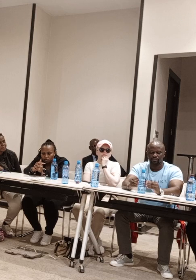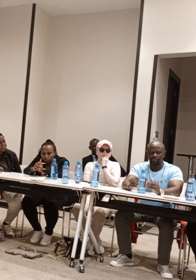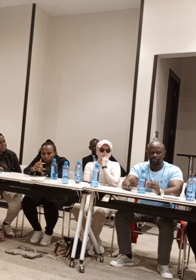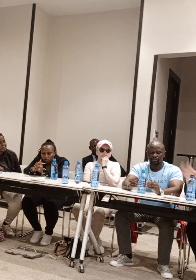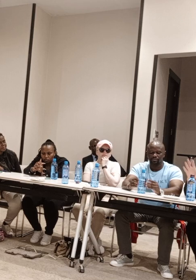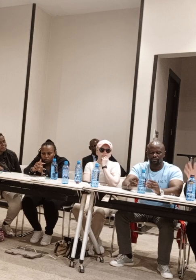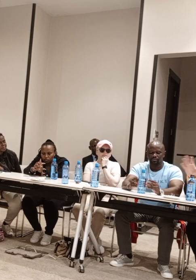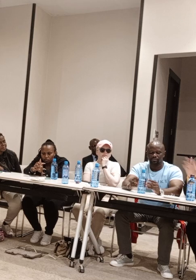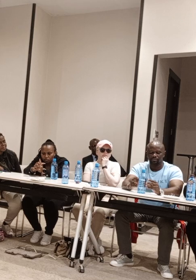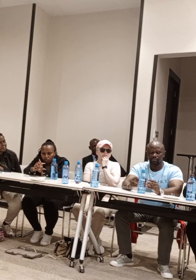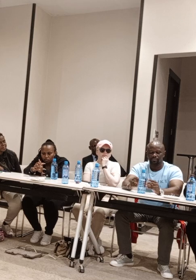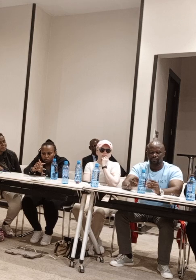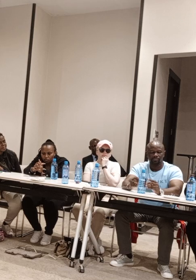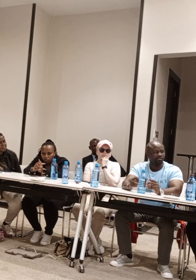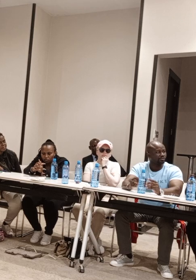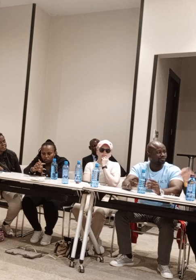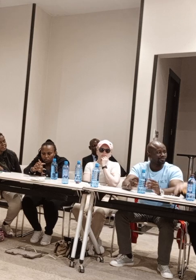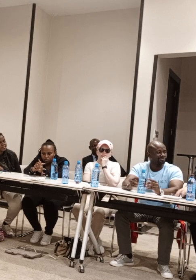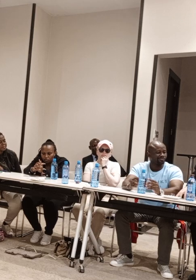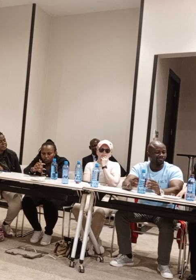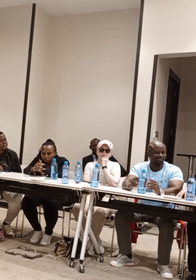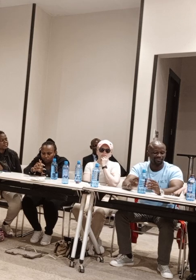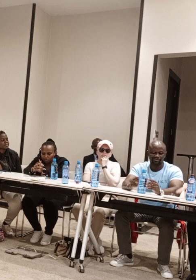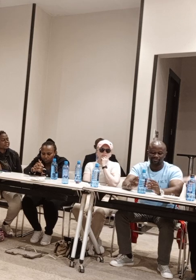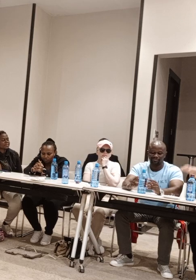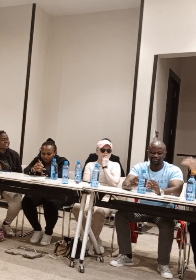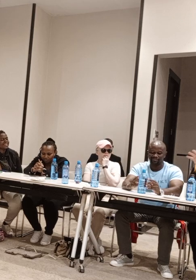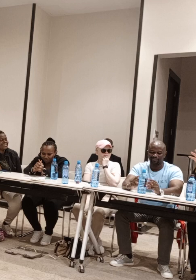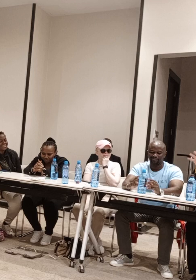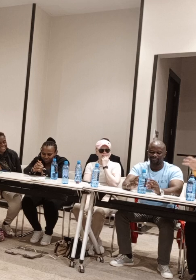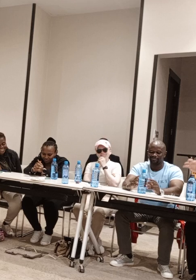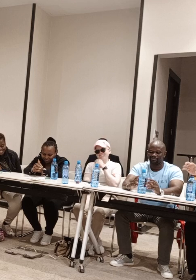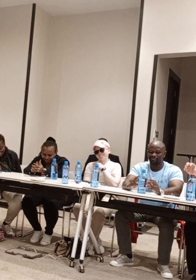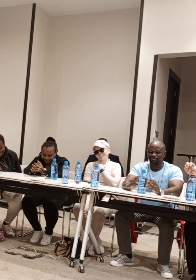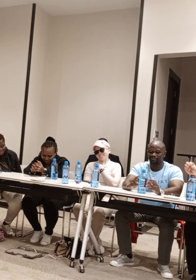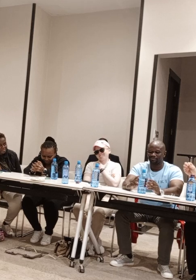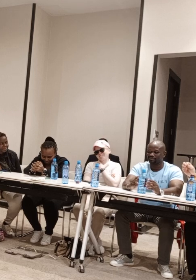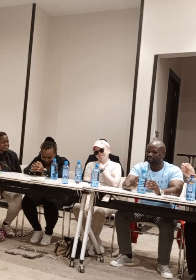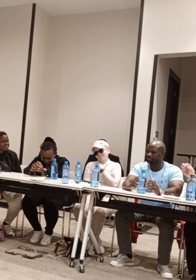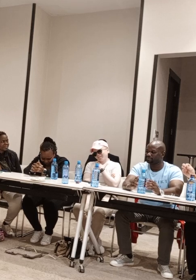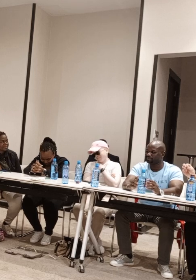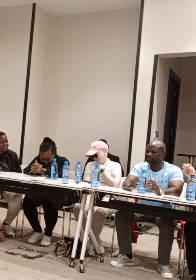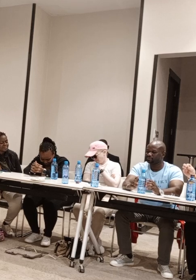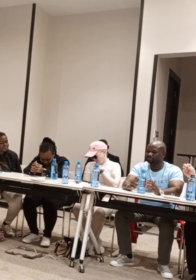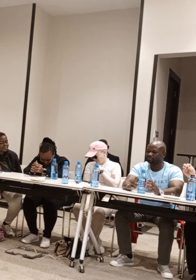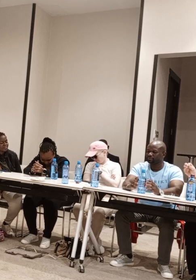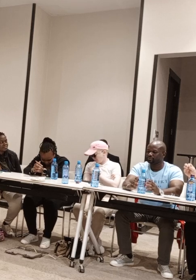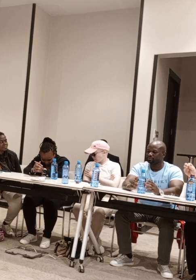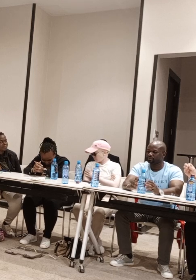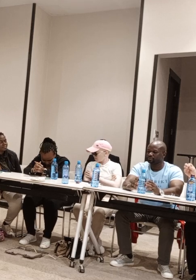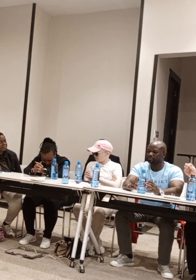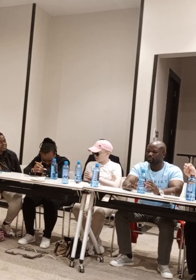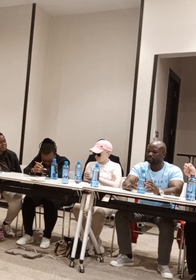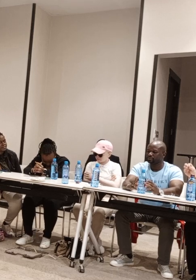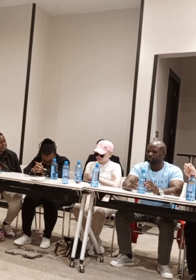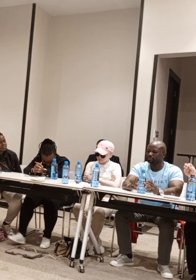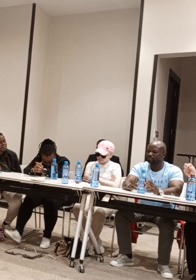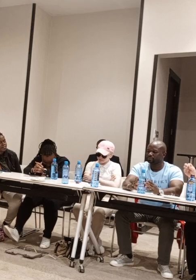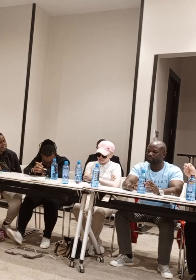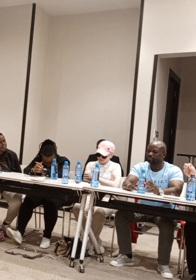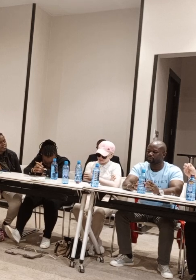from NCIC, they did nothing. That commission should be closed. Anyway, let me come to the other issue there. And finally, just to